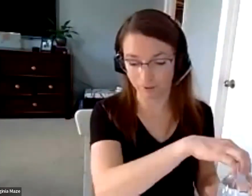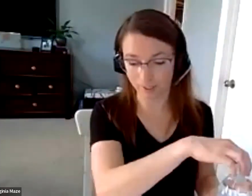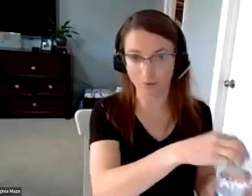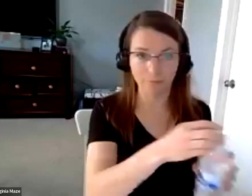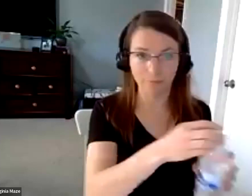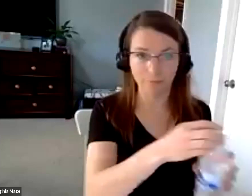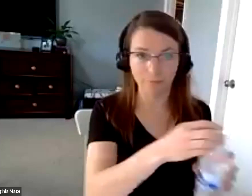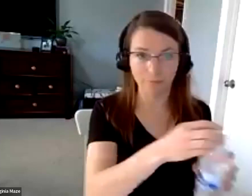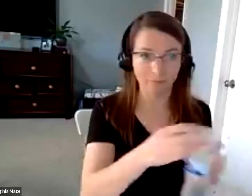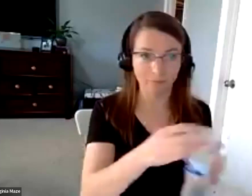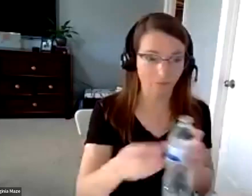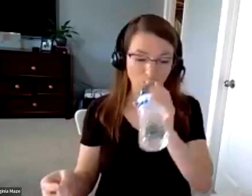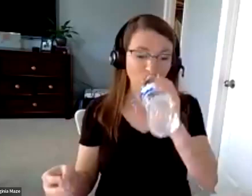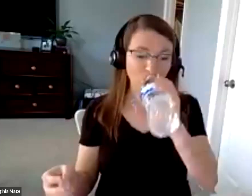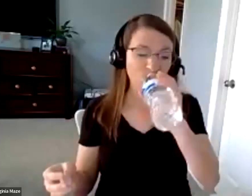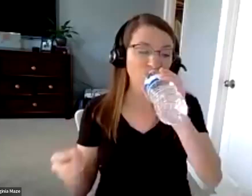All right, well, okay.